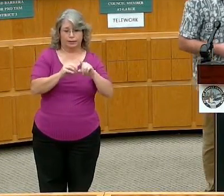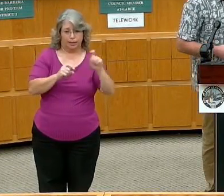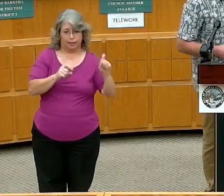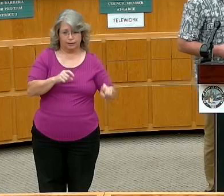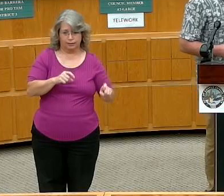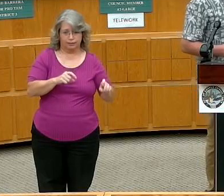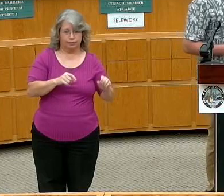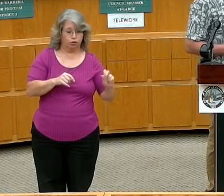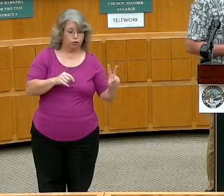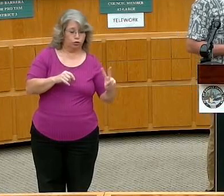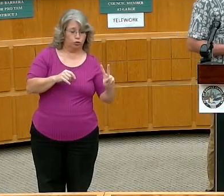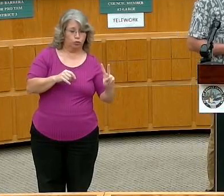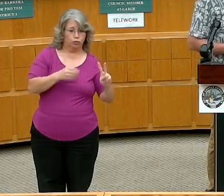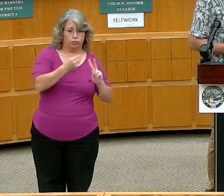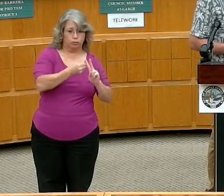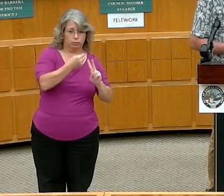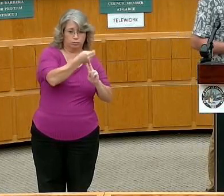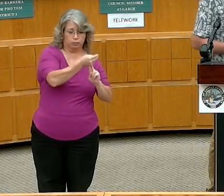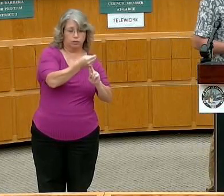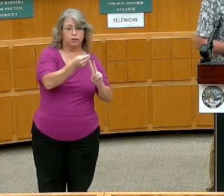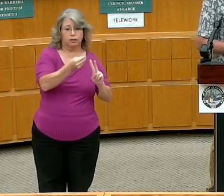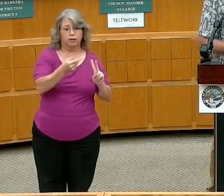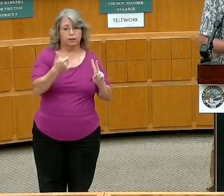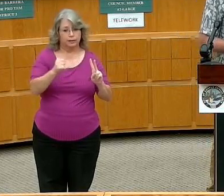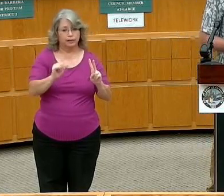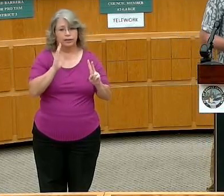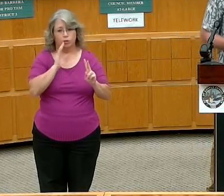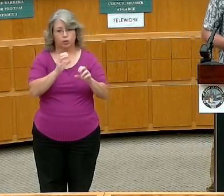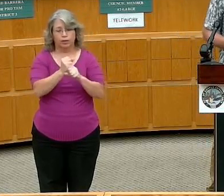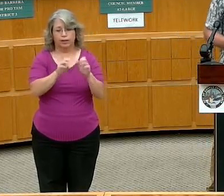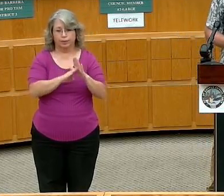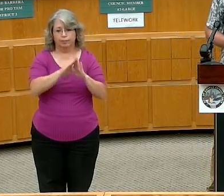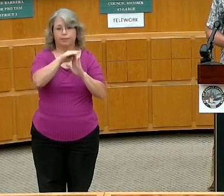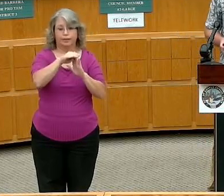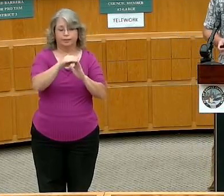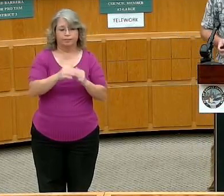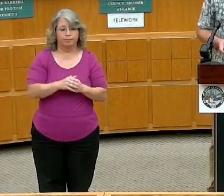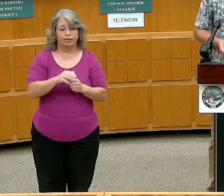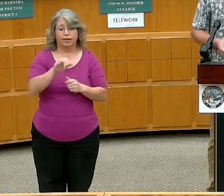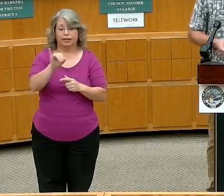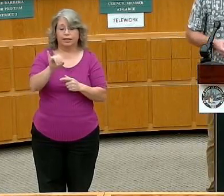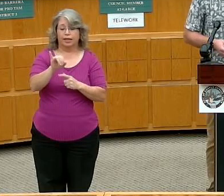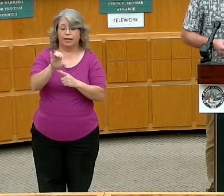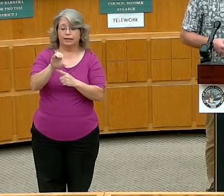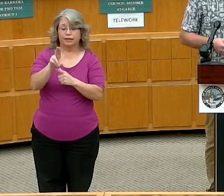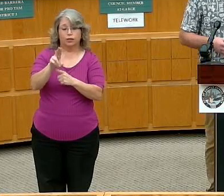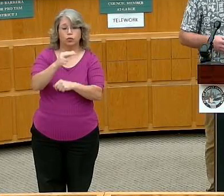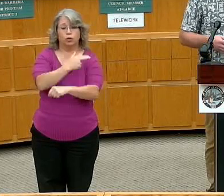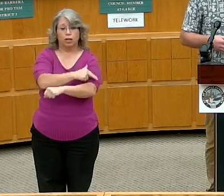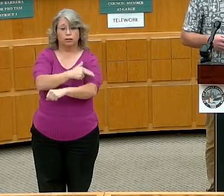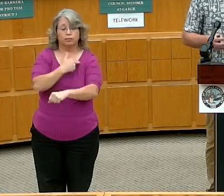happens. The hospital and ICU capacity are projected to be overwhelmed, and it's not by